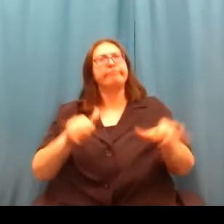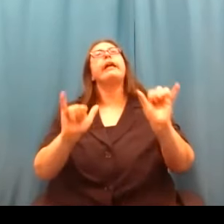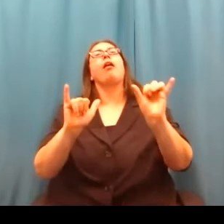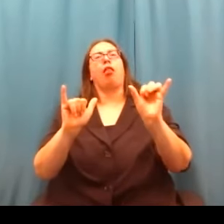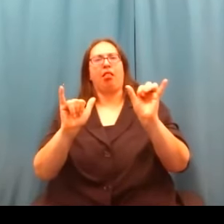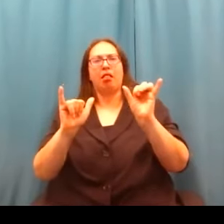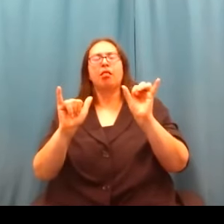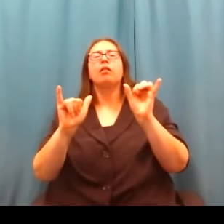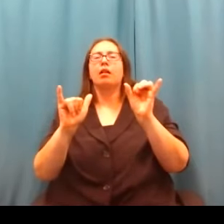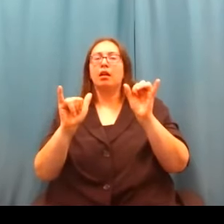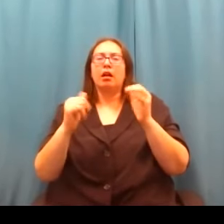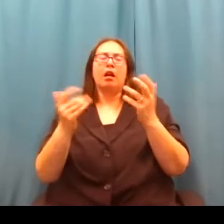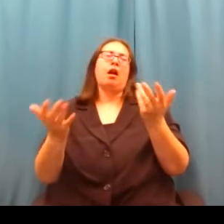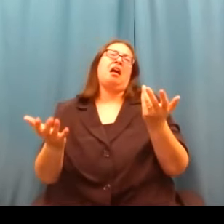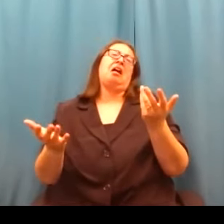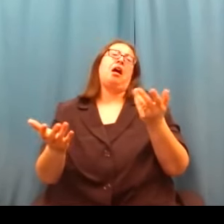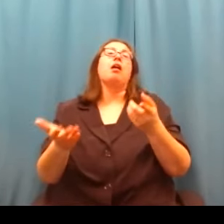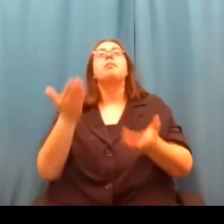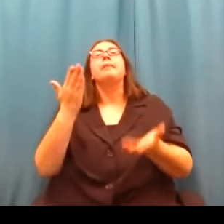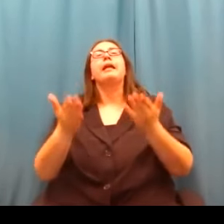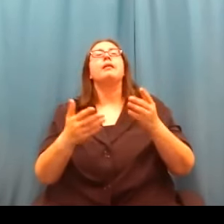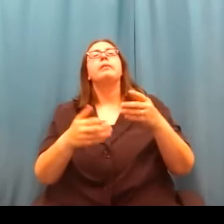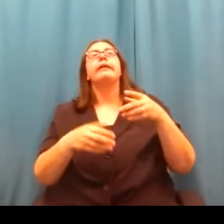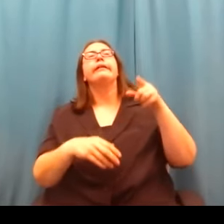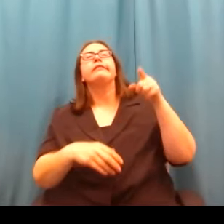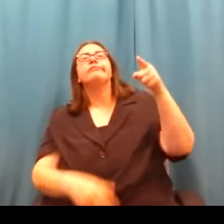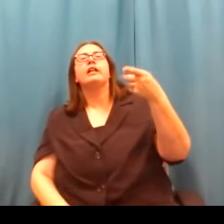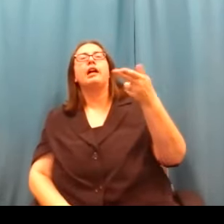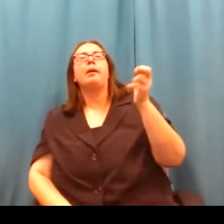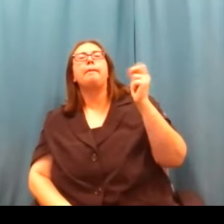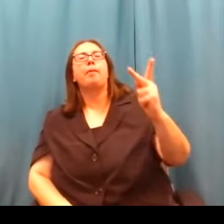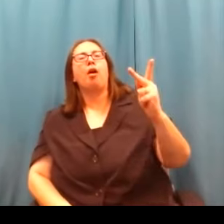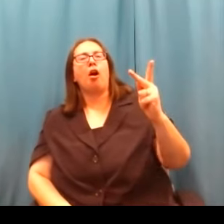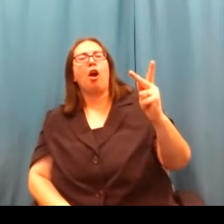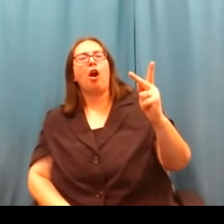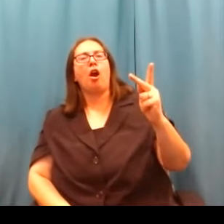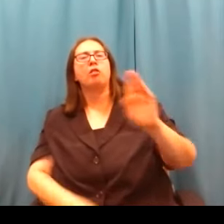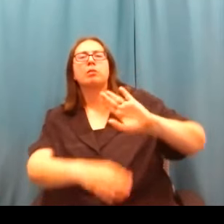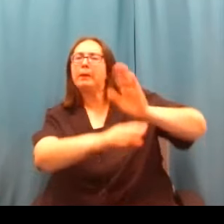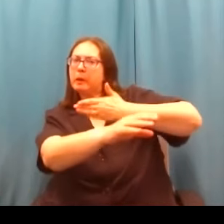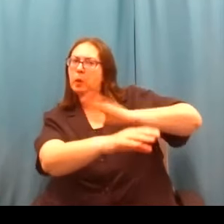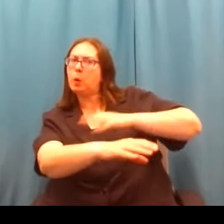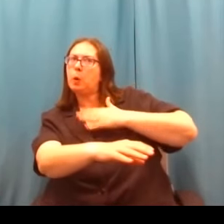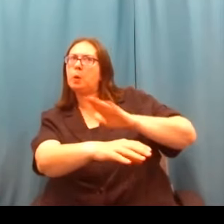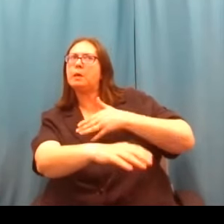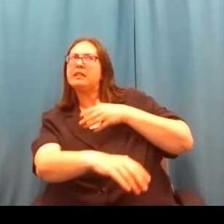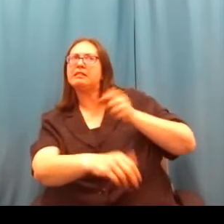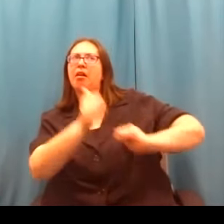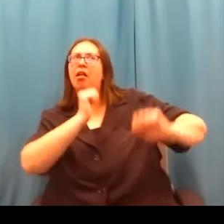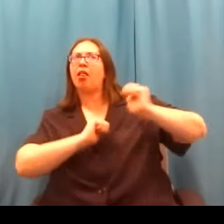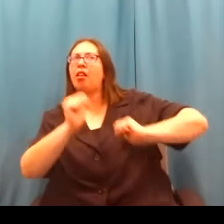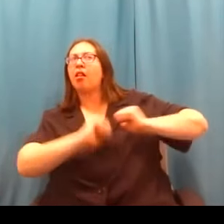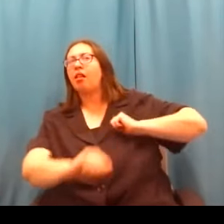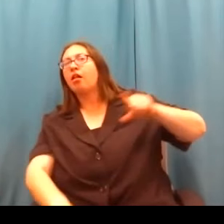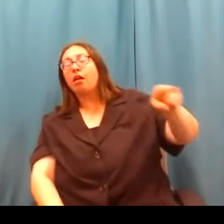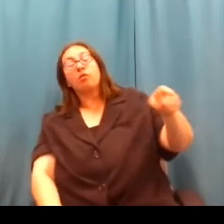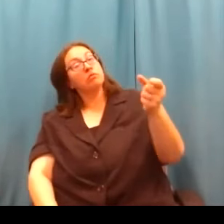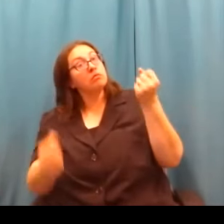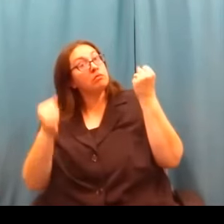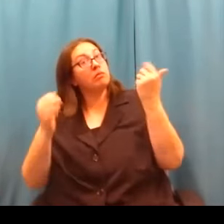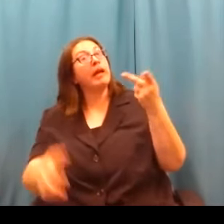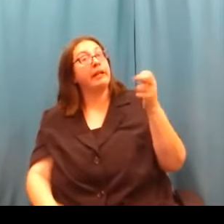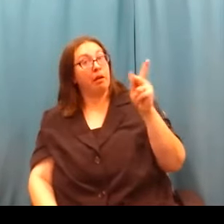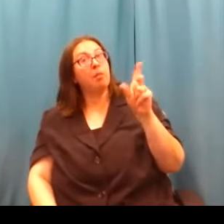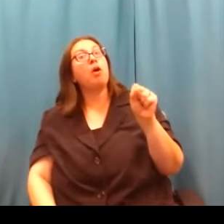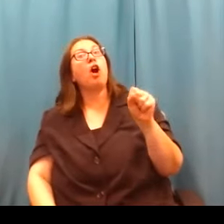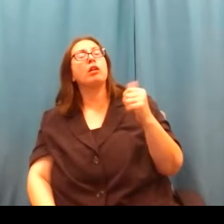If you're talking about maybe music in a park, I know there are several parks around that